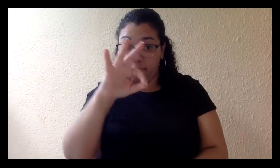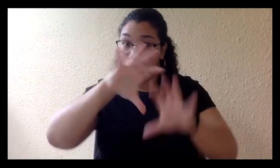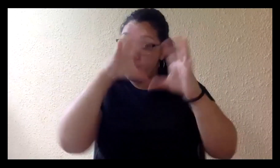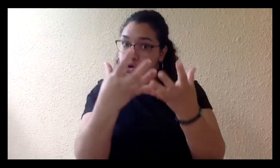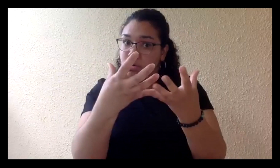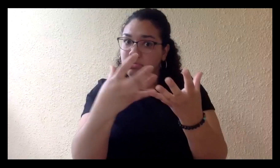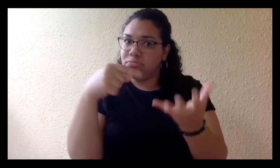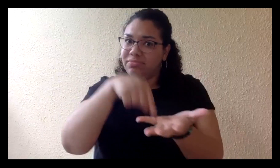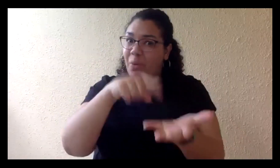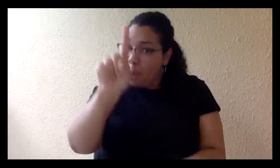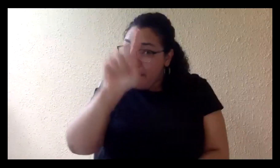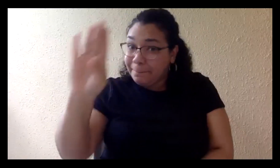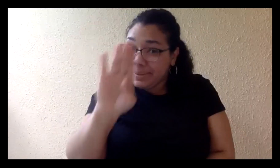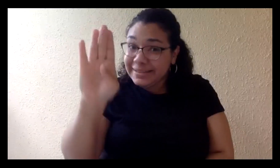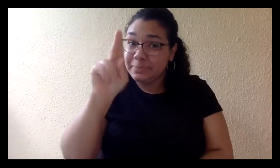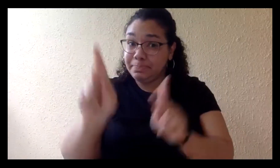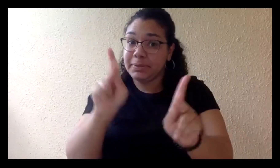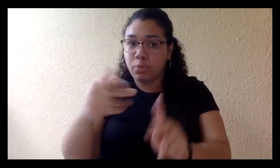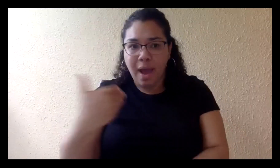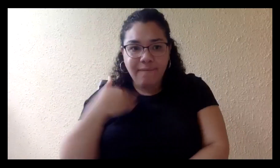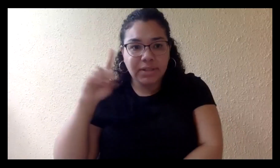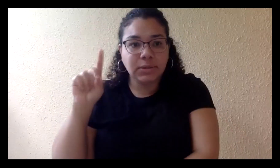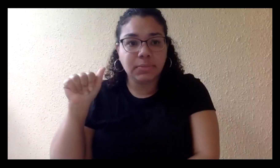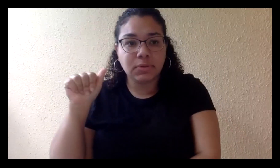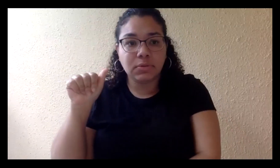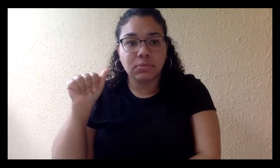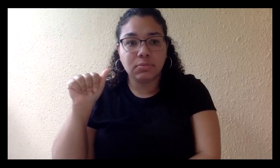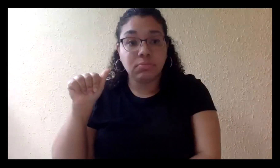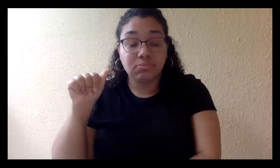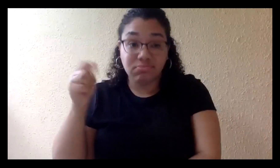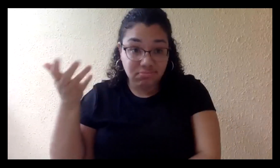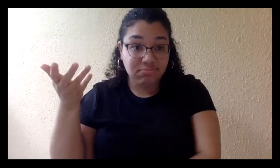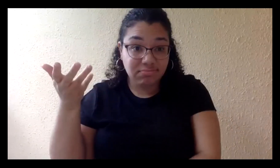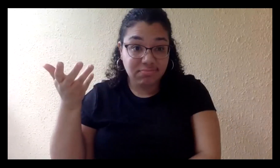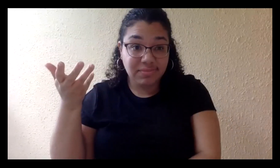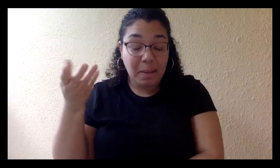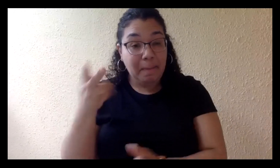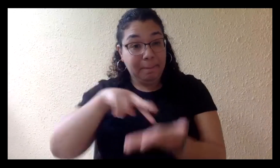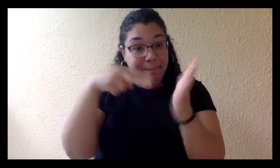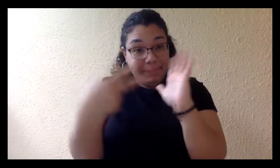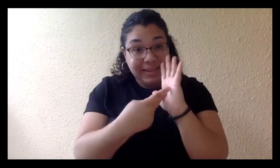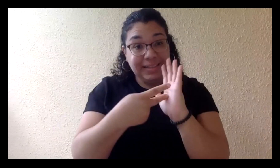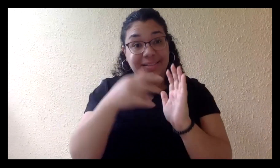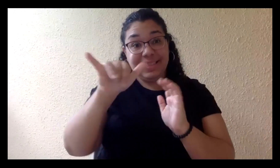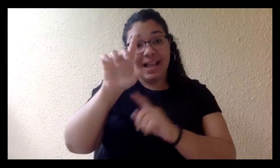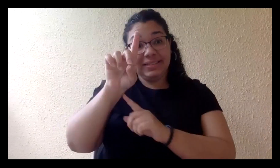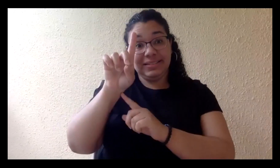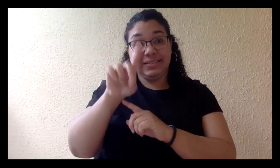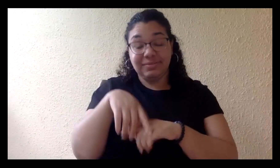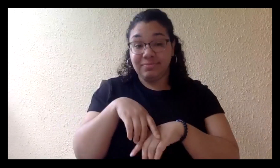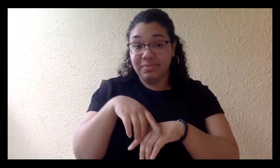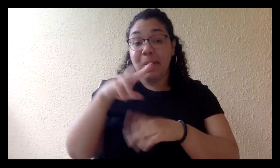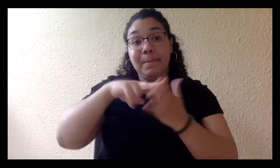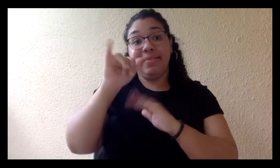This is an interesting fact. Worldwide, 15% of the population has a disability. That equates to 1 billion